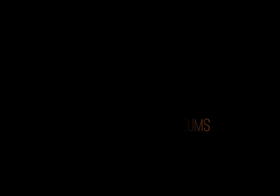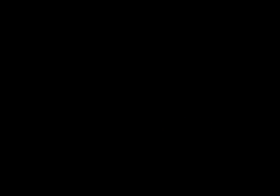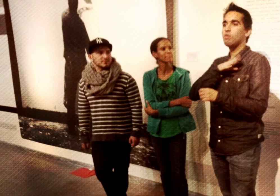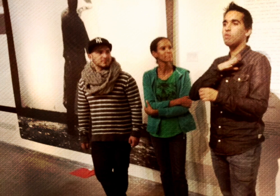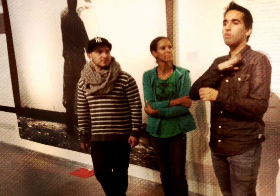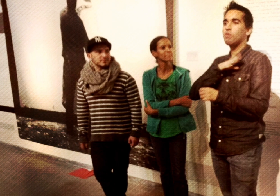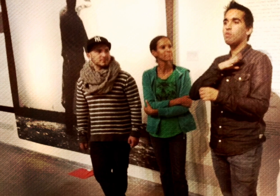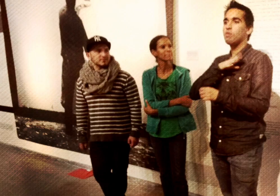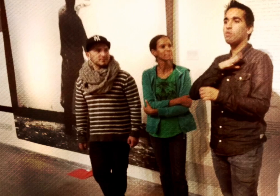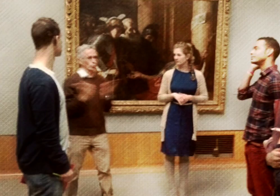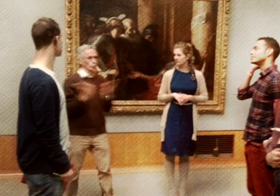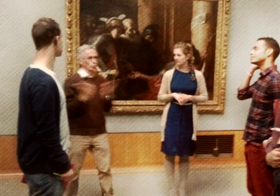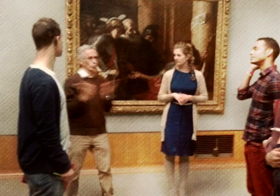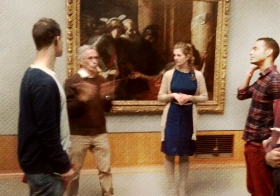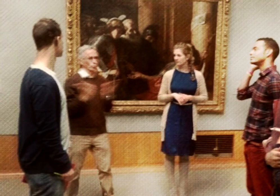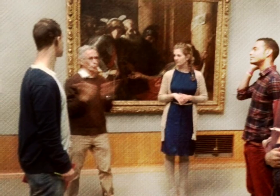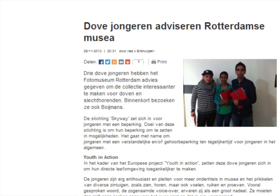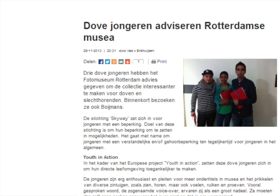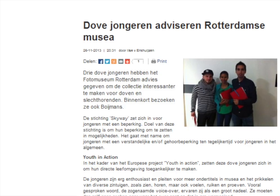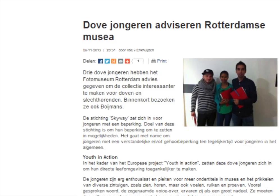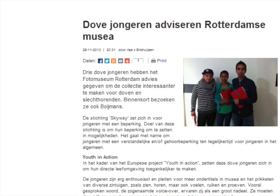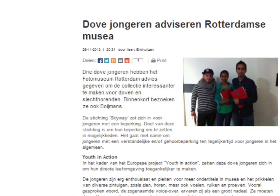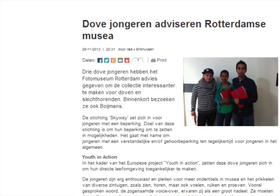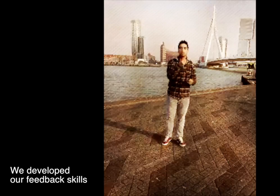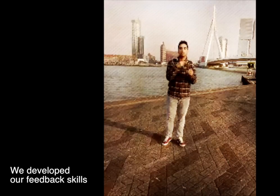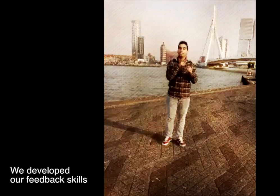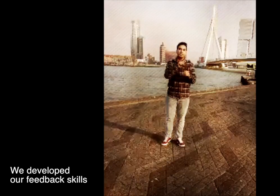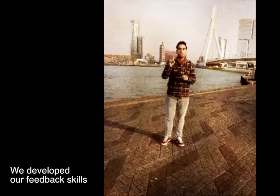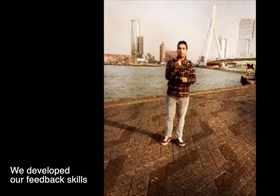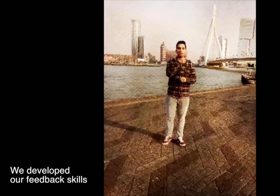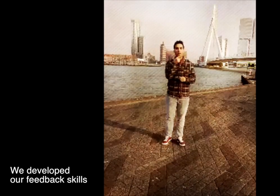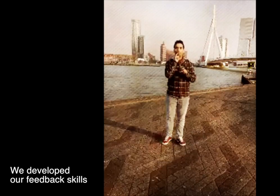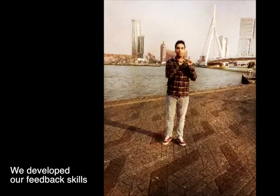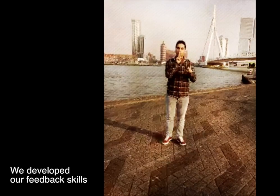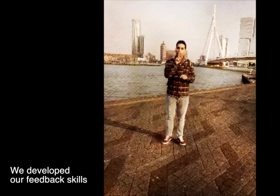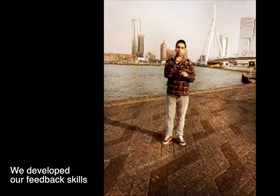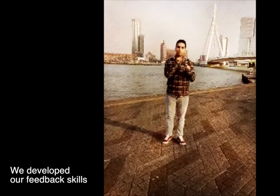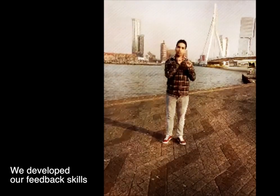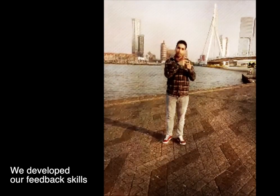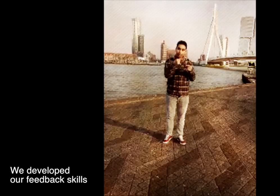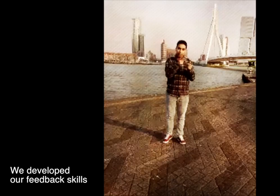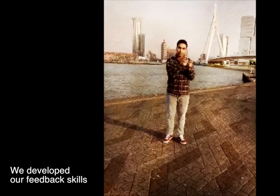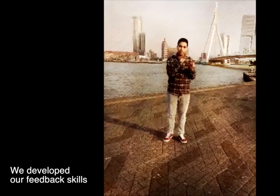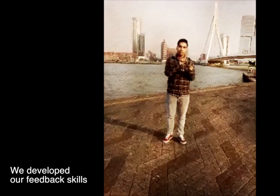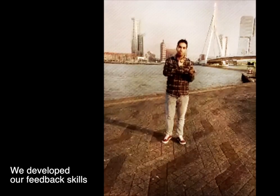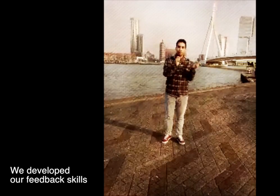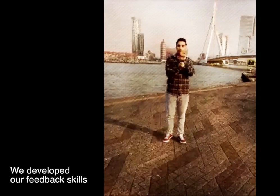comes crashing down, and even if my luck would turn around, I stand all proud back against